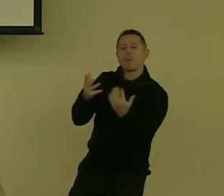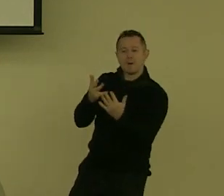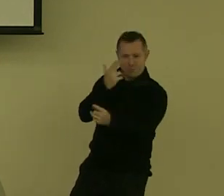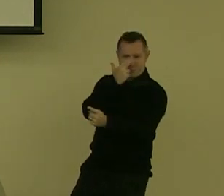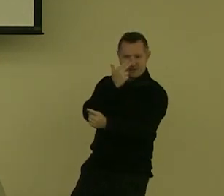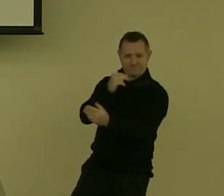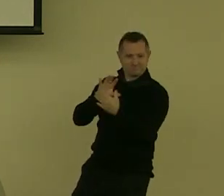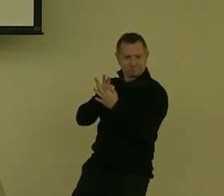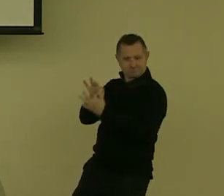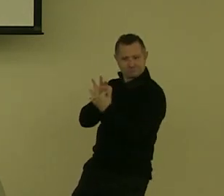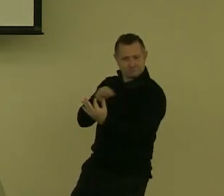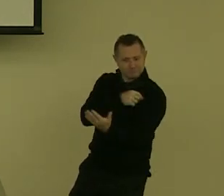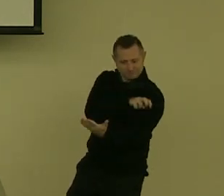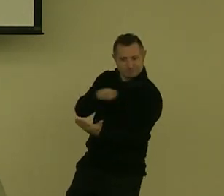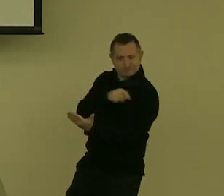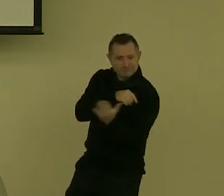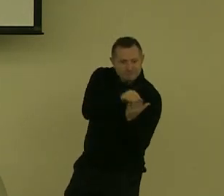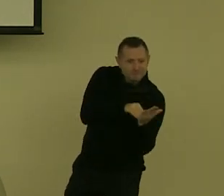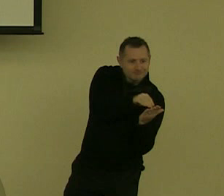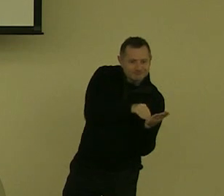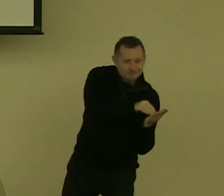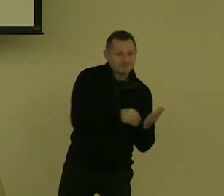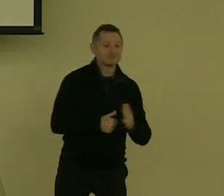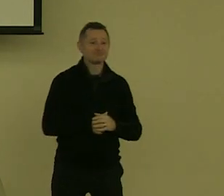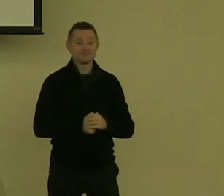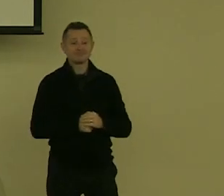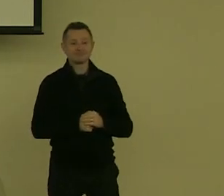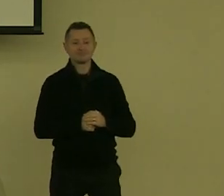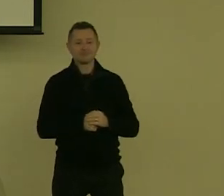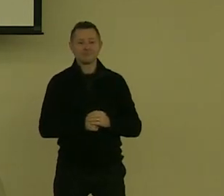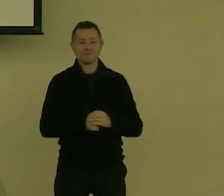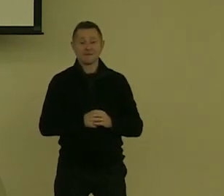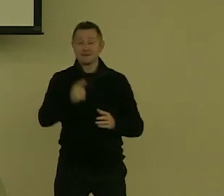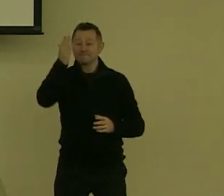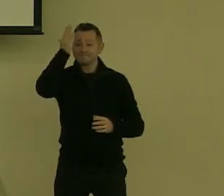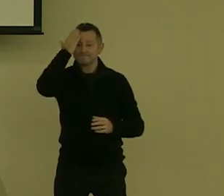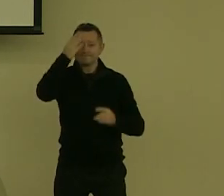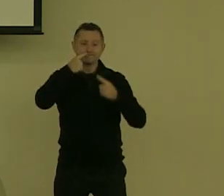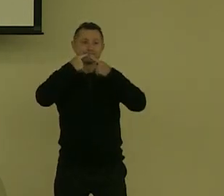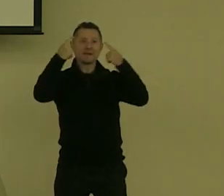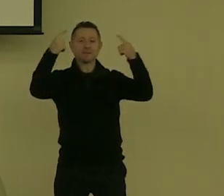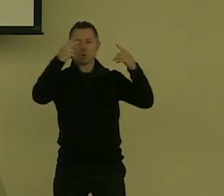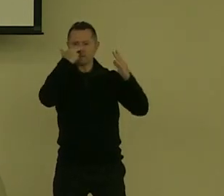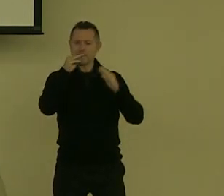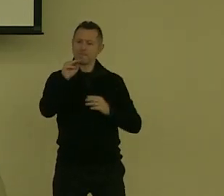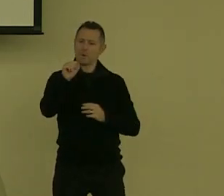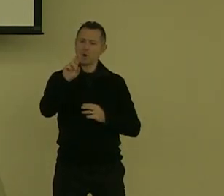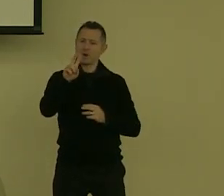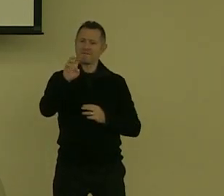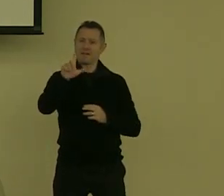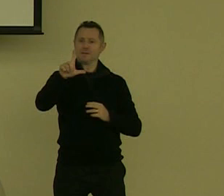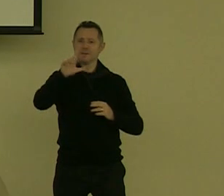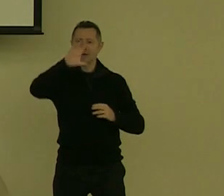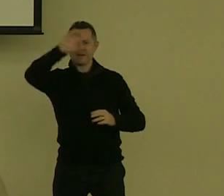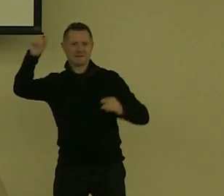also write for Marvel, I write for Newsrama. Like Kara mentioned, I do a lot of popular writing as well, in addition to writing children's